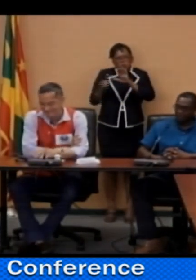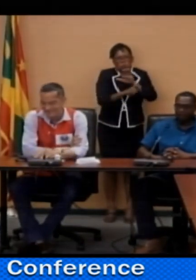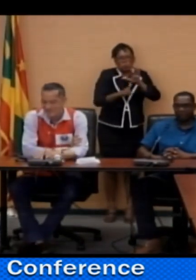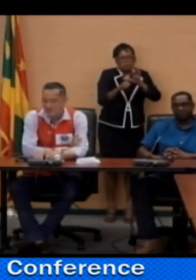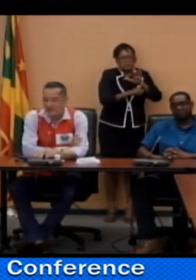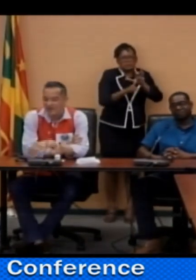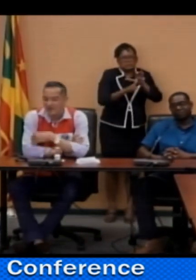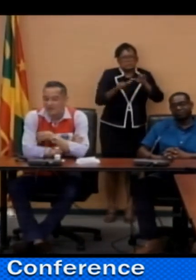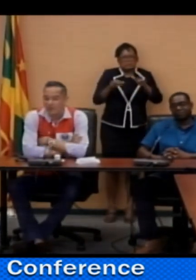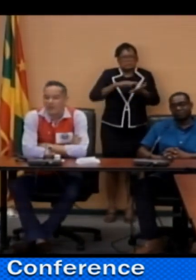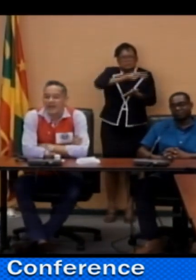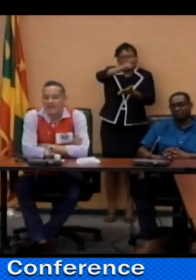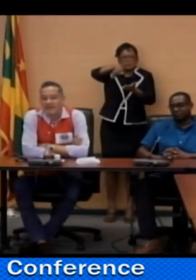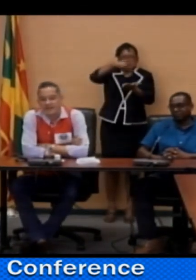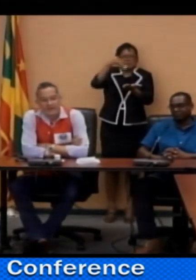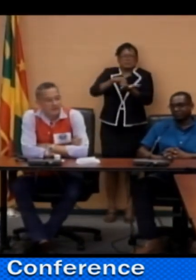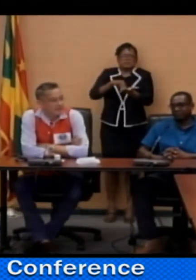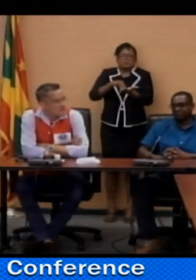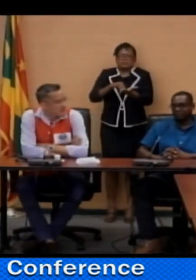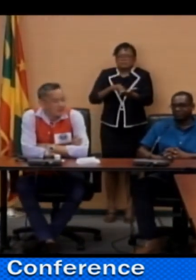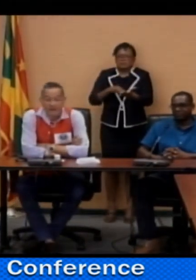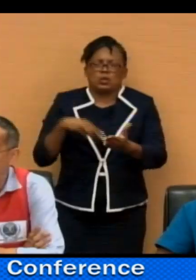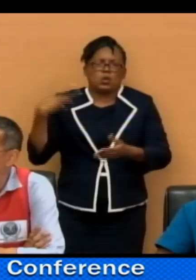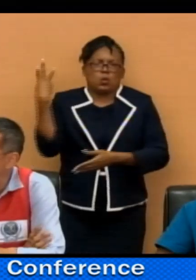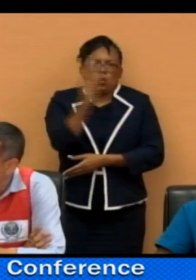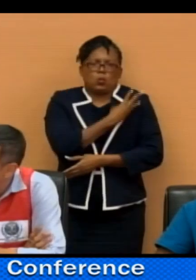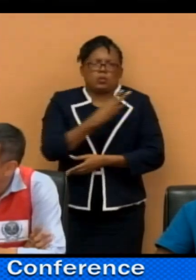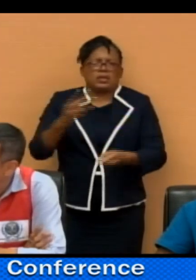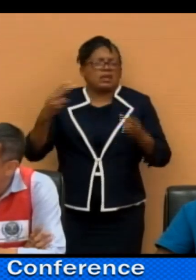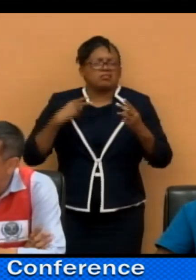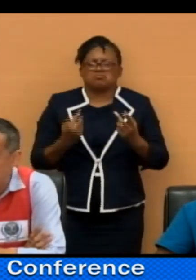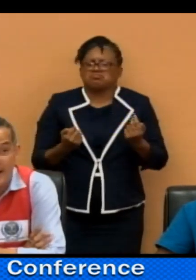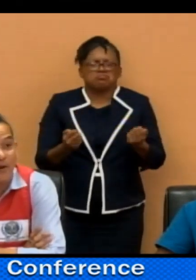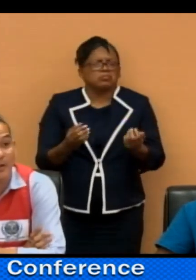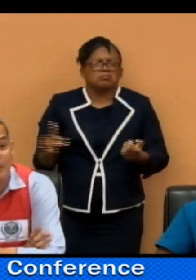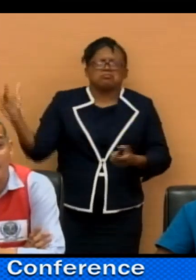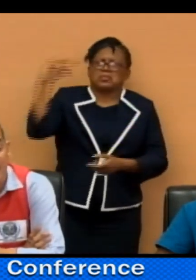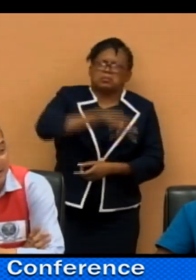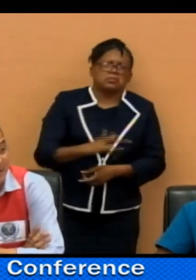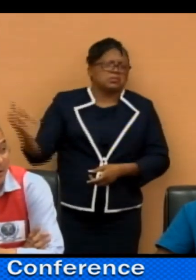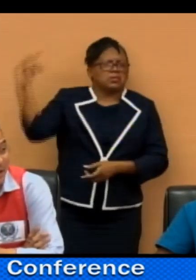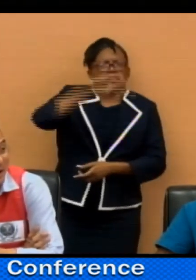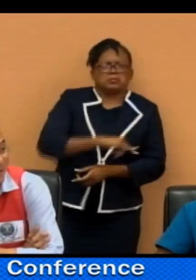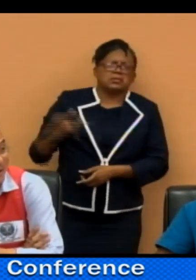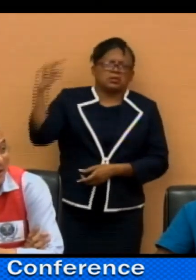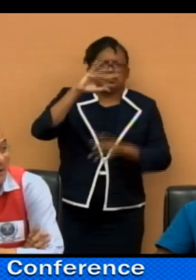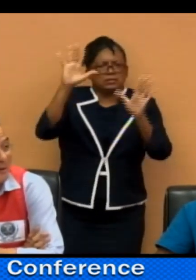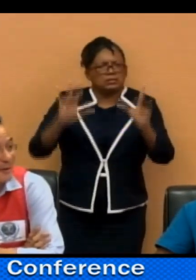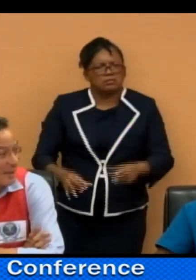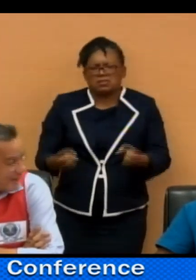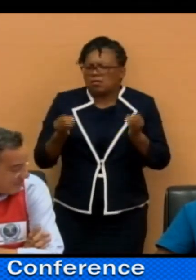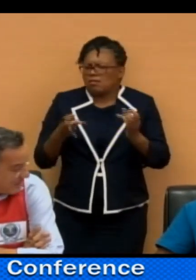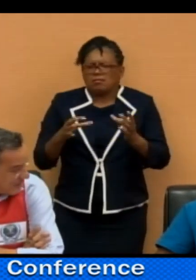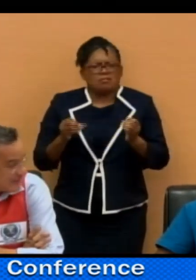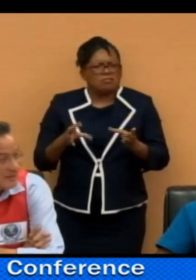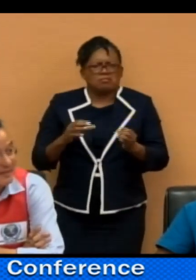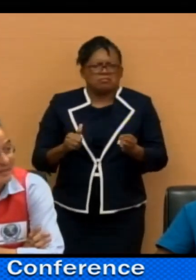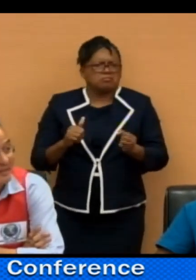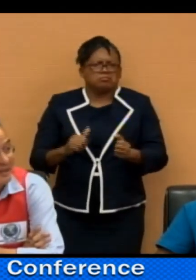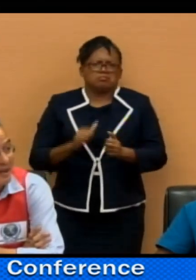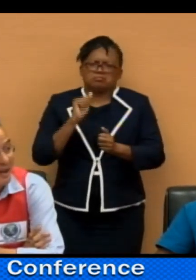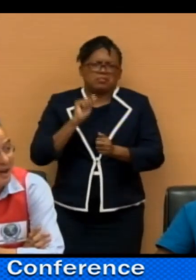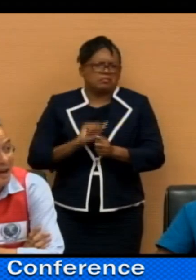capacity? We have test kits coming in on a regular basis and also tests going out on a regular